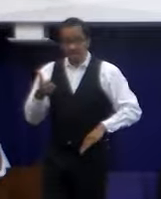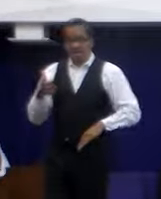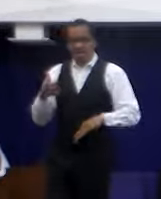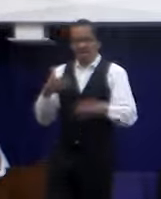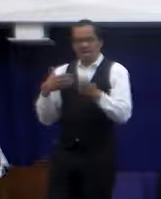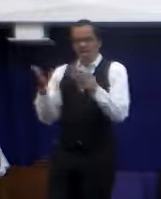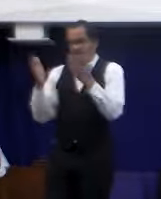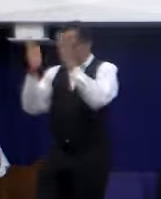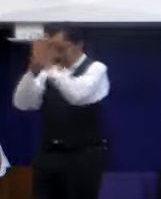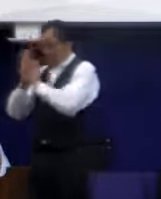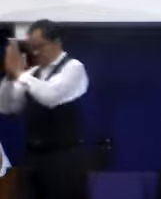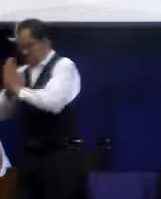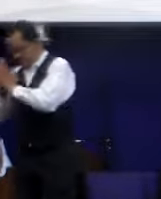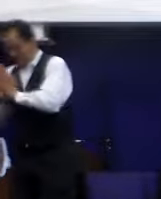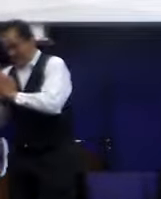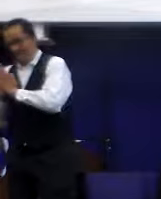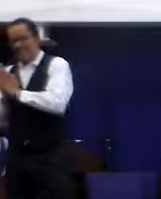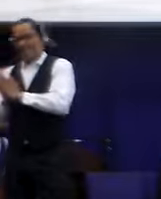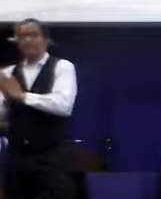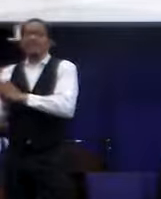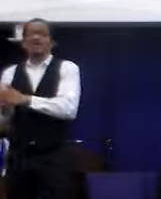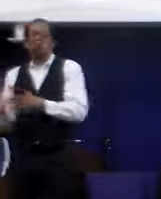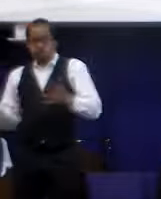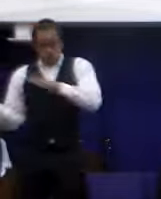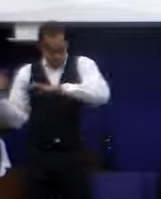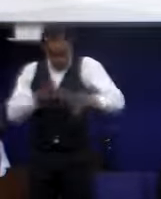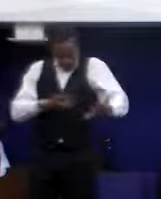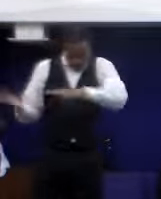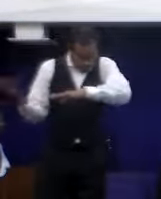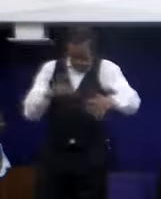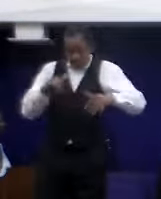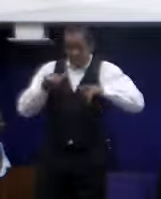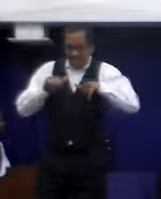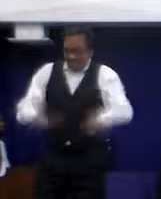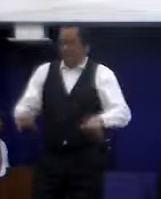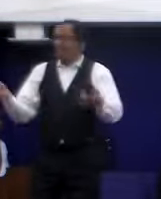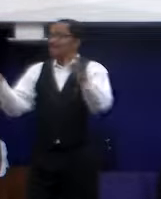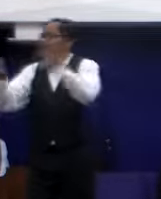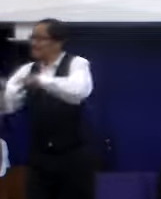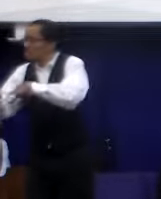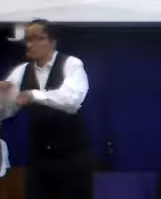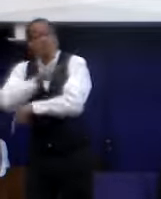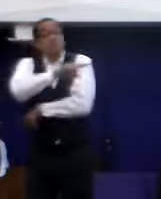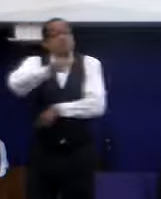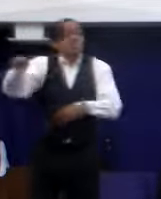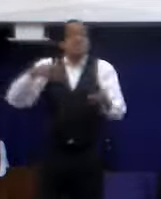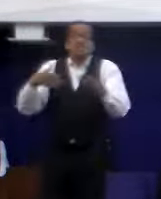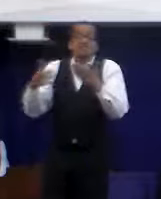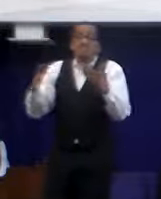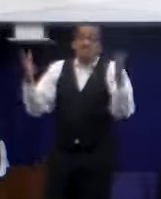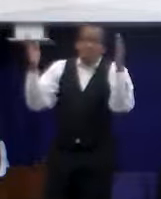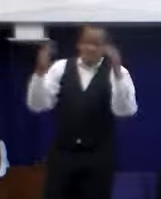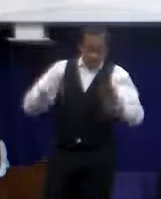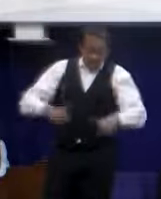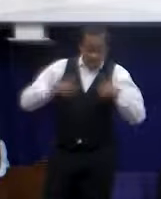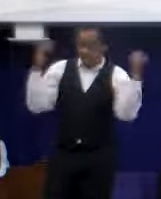we've done, the storm is still raging inward. Somebody tell you in the life storm now, the storm of life can come in so